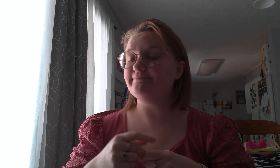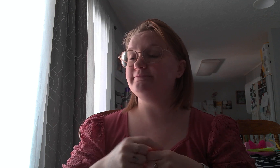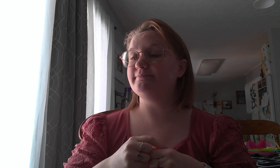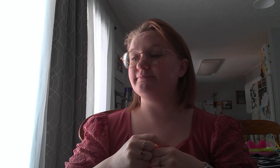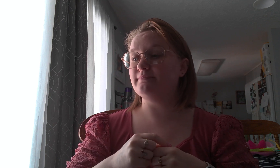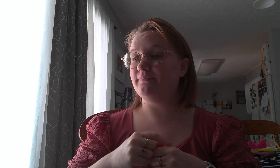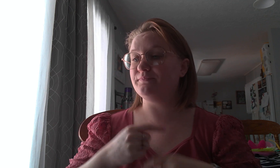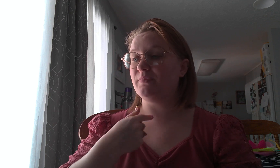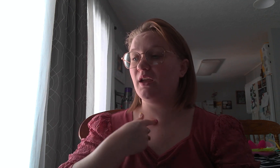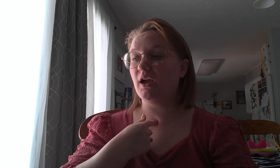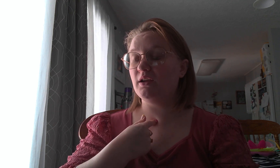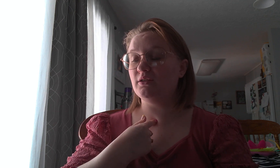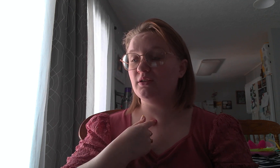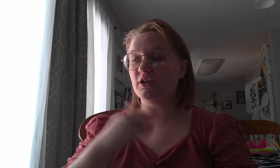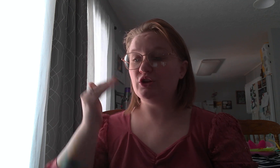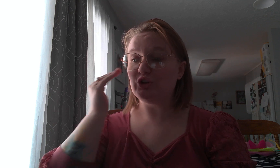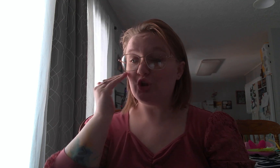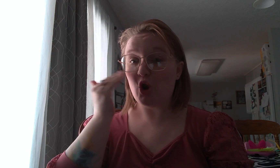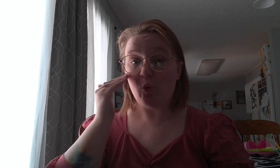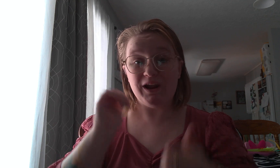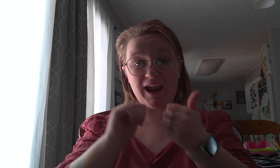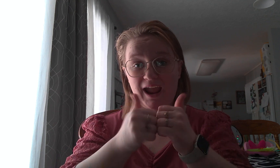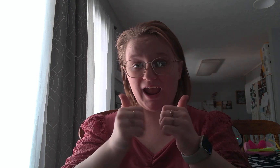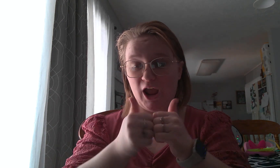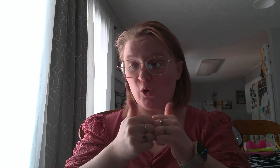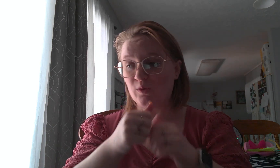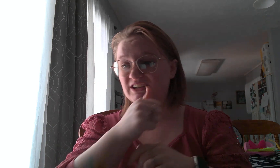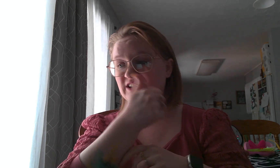So my answer would be